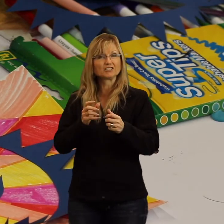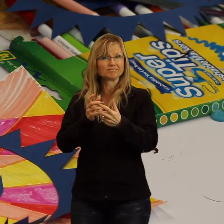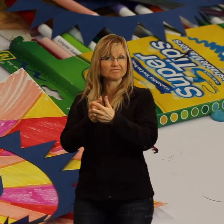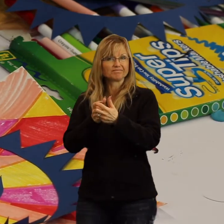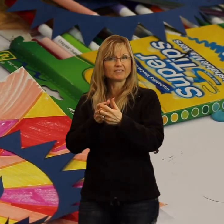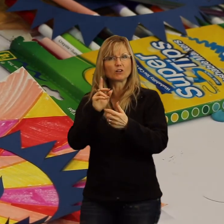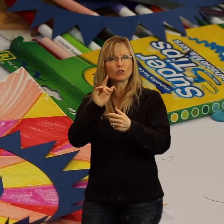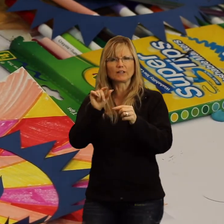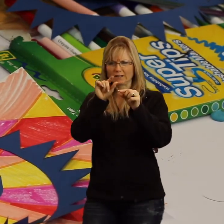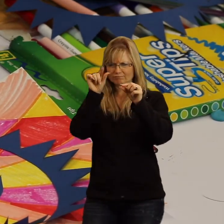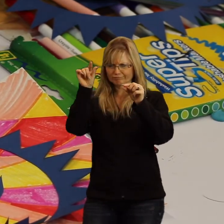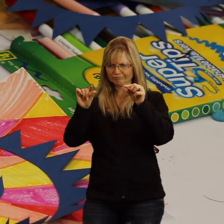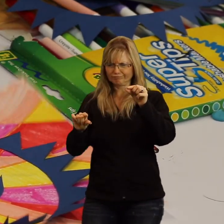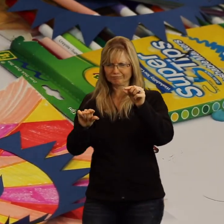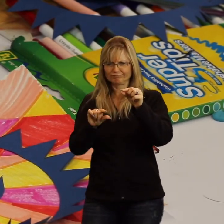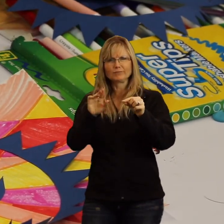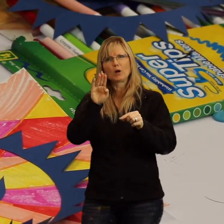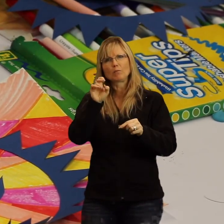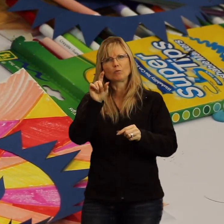kind of be like a border for this piece.